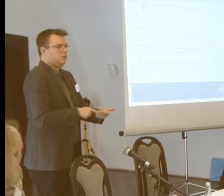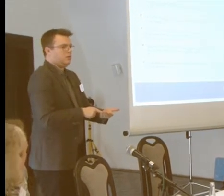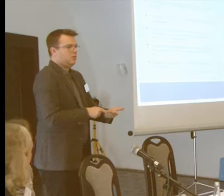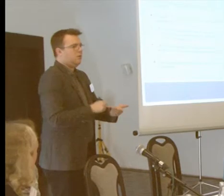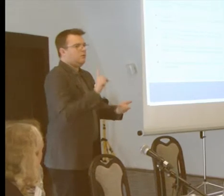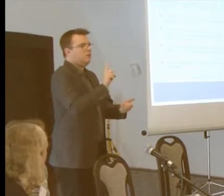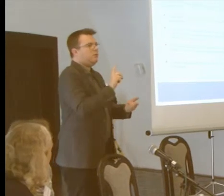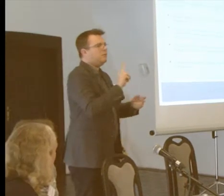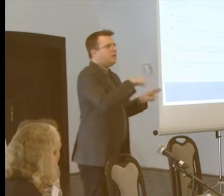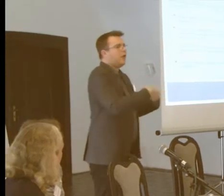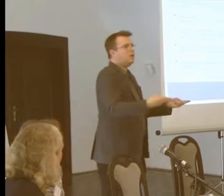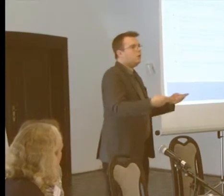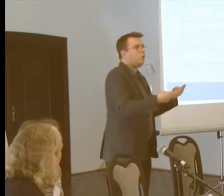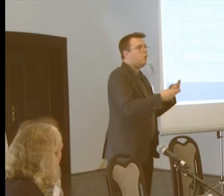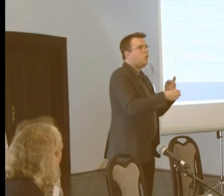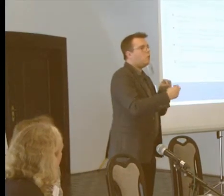they want. You can't